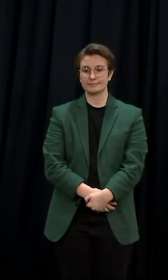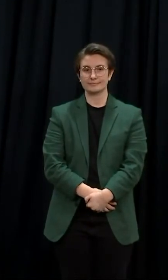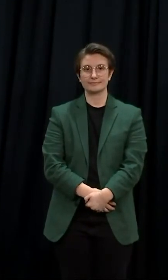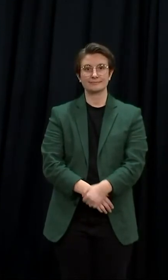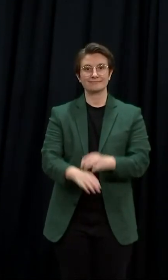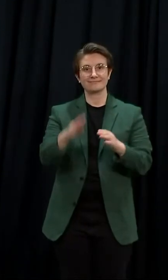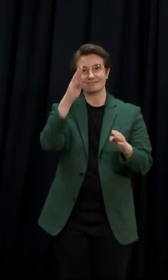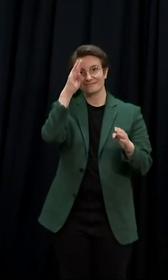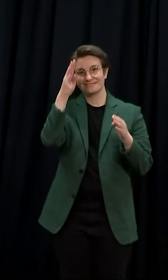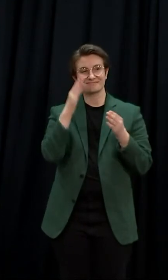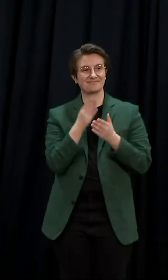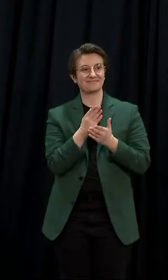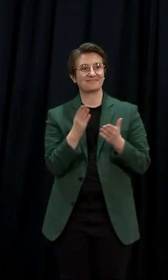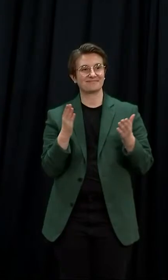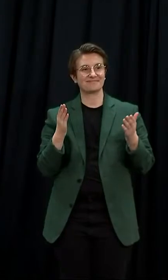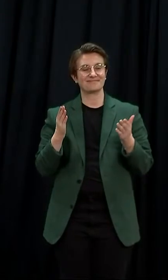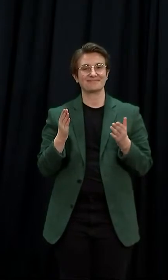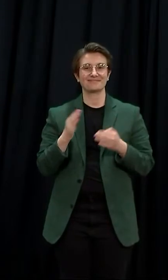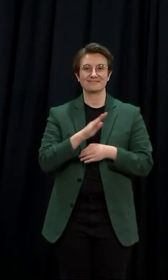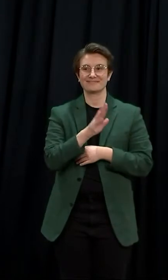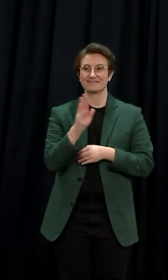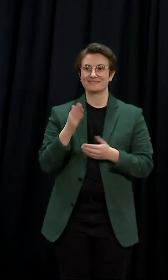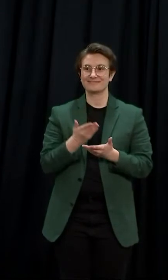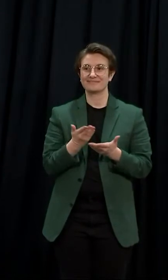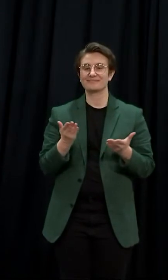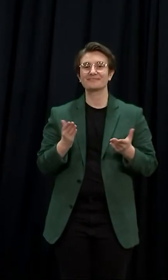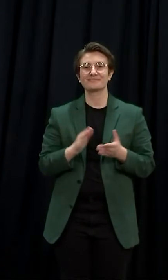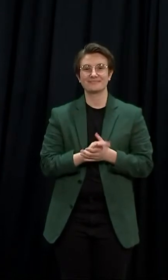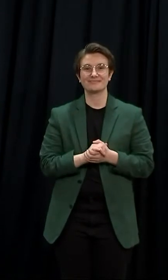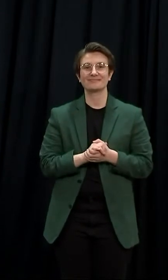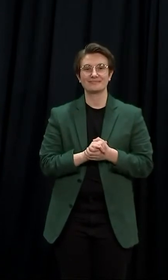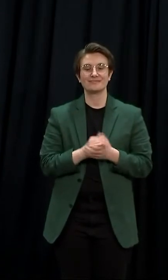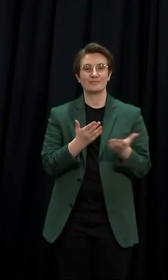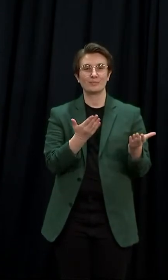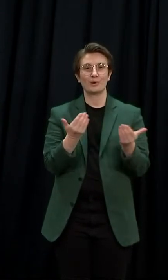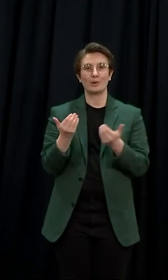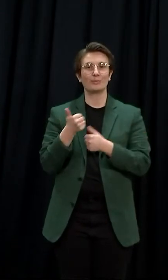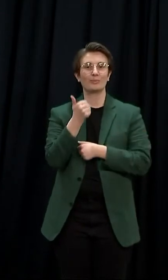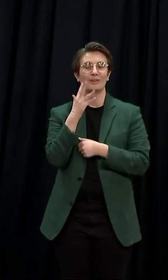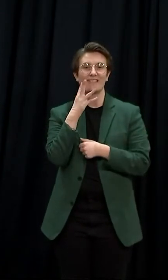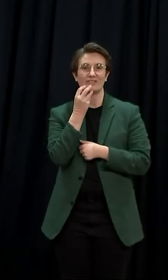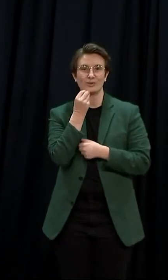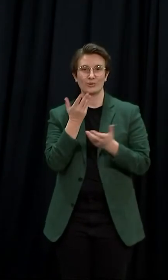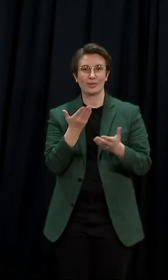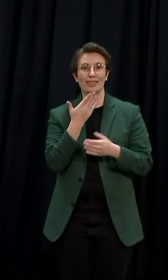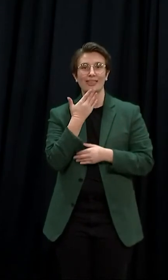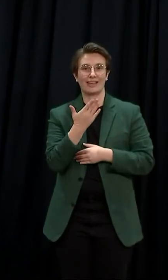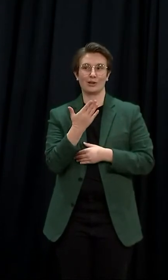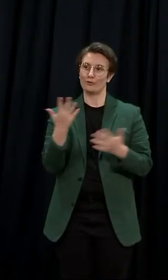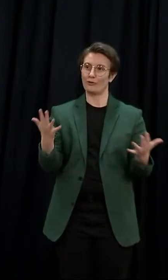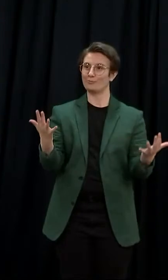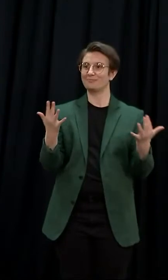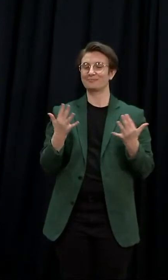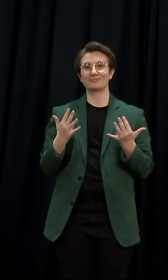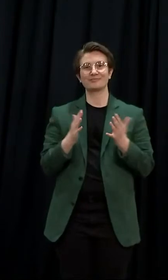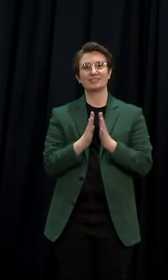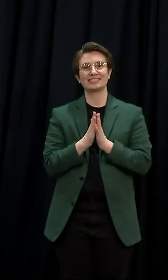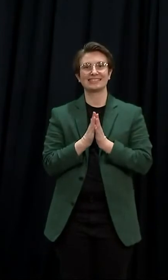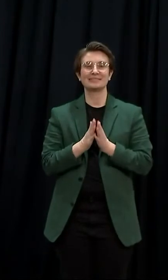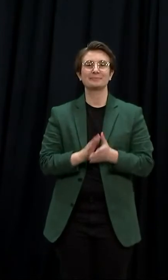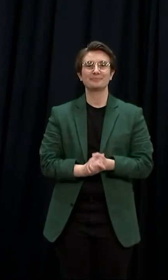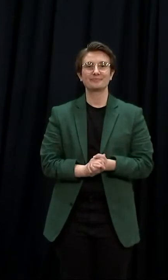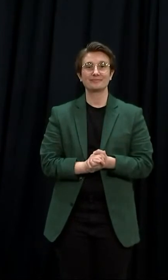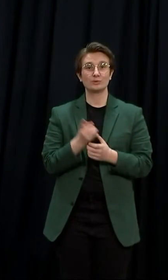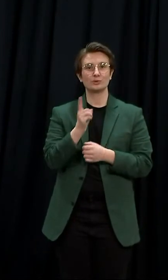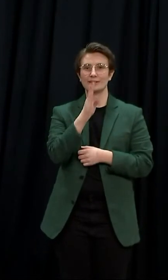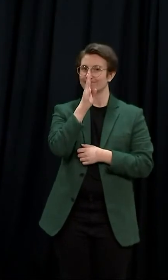Kia ora koutou katoa, ngā mihi nui kia koutou. Welcome and good afternoon. Thank you for joining us today. I'm going to get straight into it